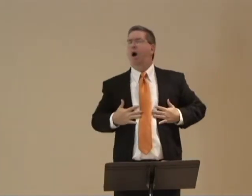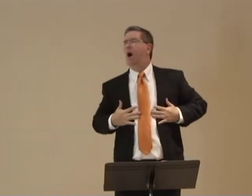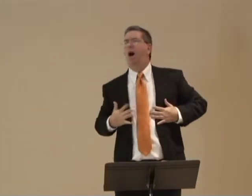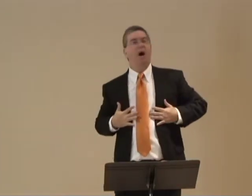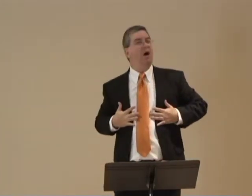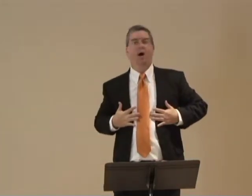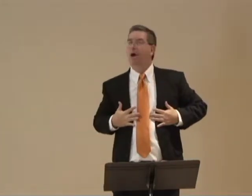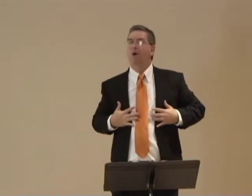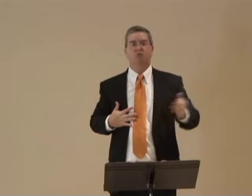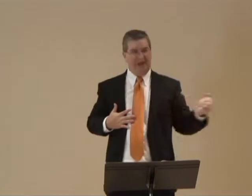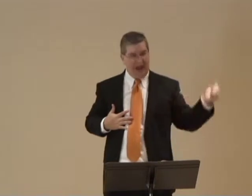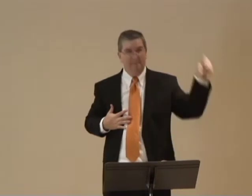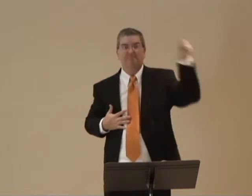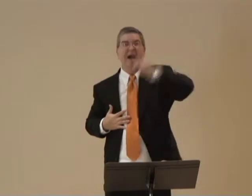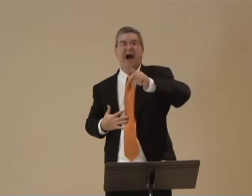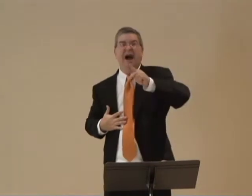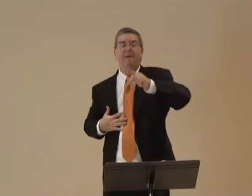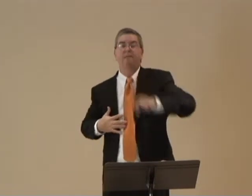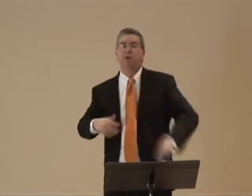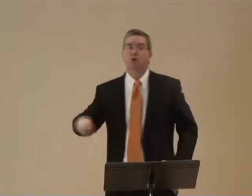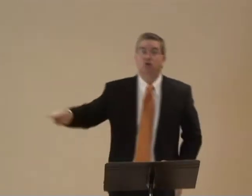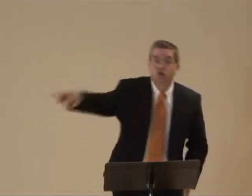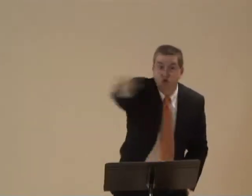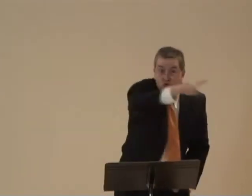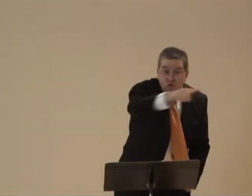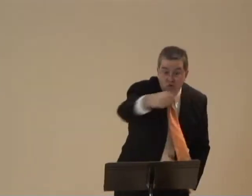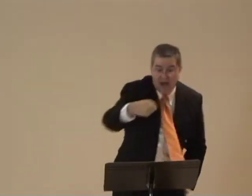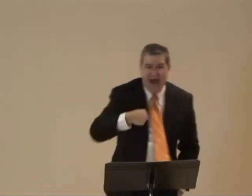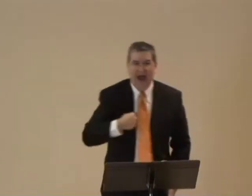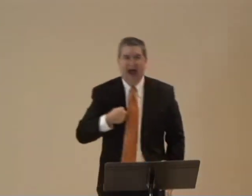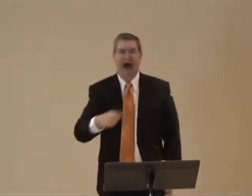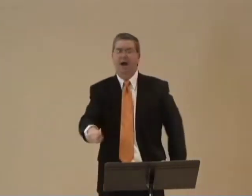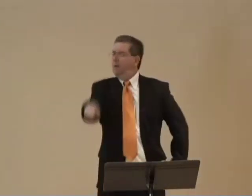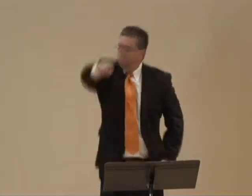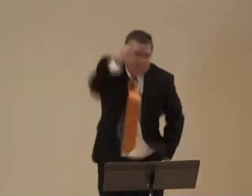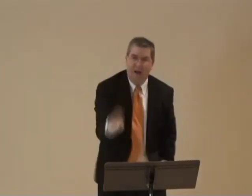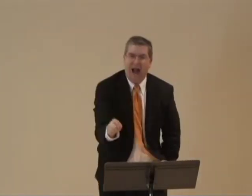We're supposed to walk in peace and joy that Satan does come back into your life.